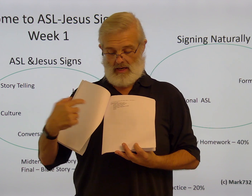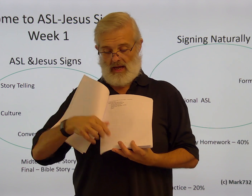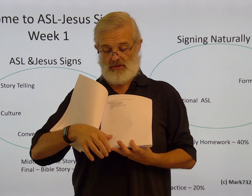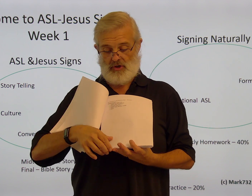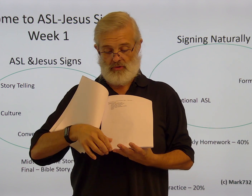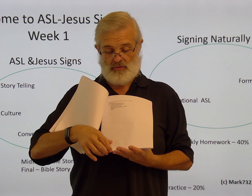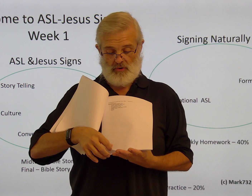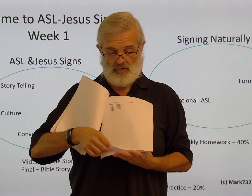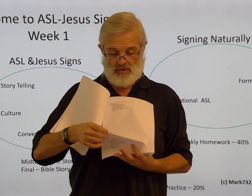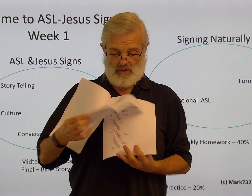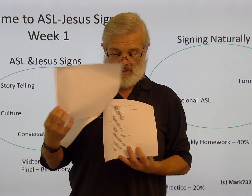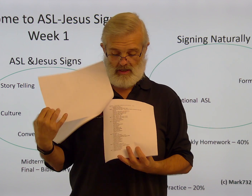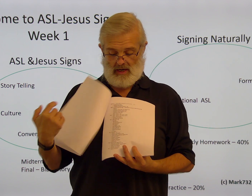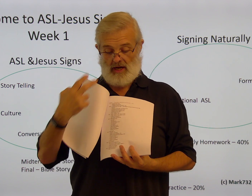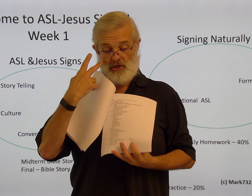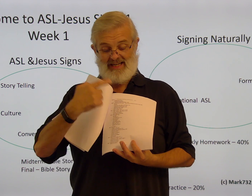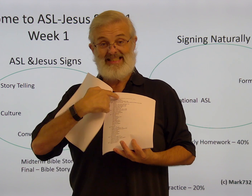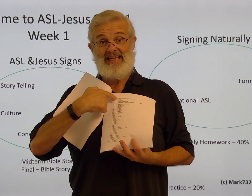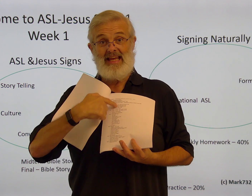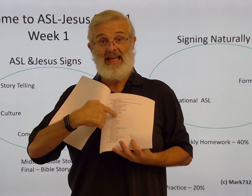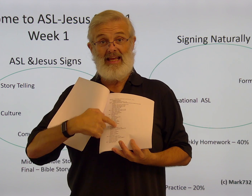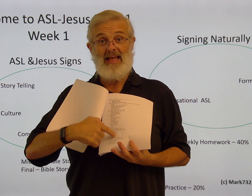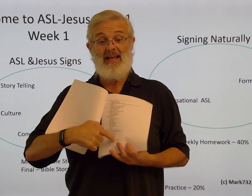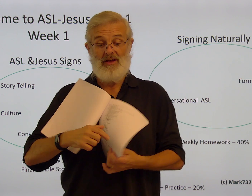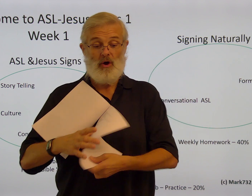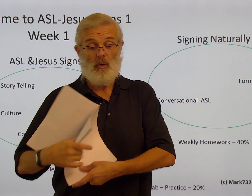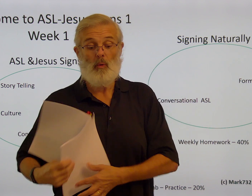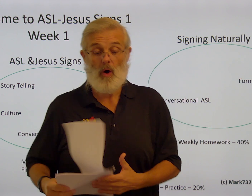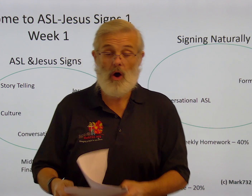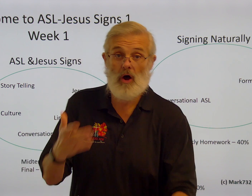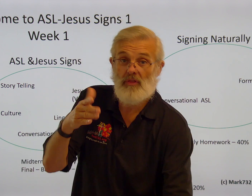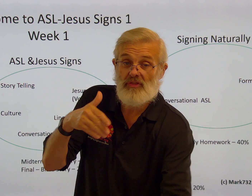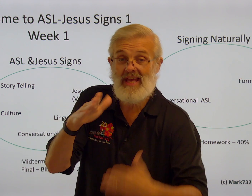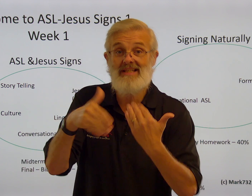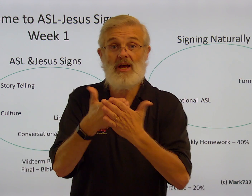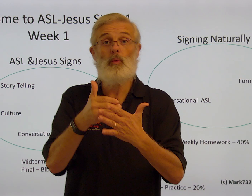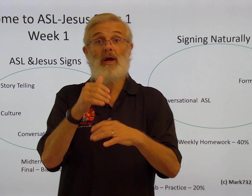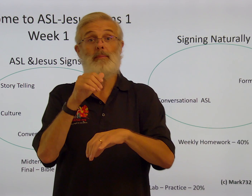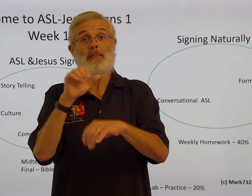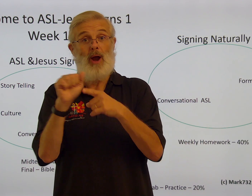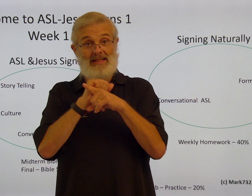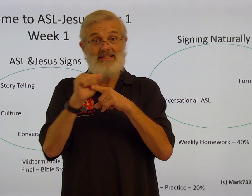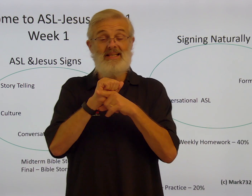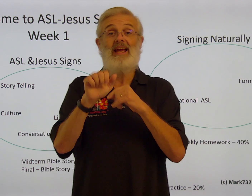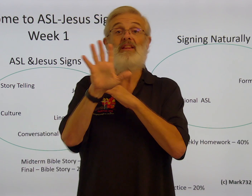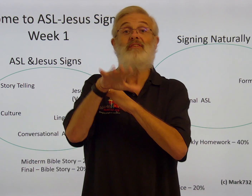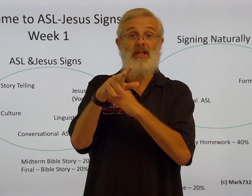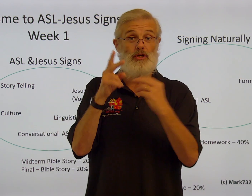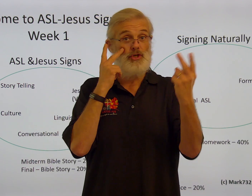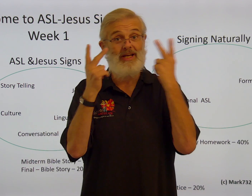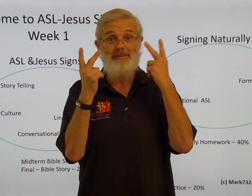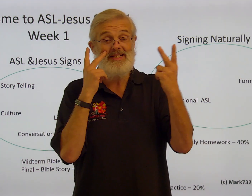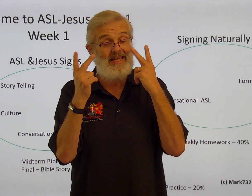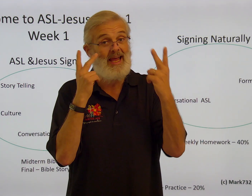as you go through, and you're going to see all the things that we're going to be practicing and the videos you're going to be seeing.